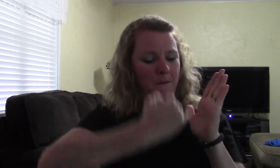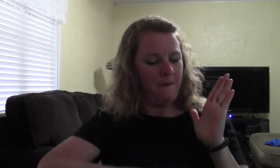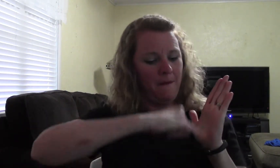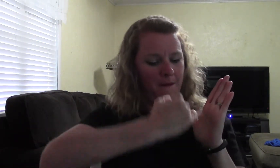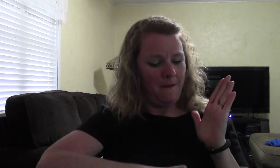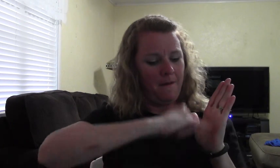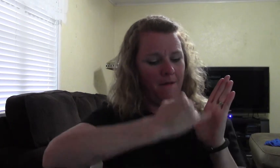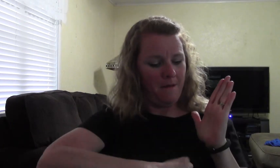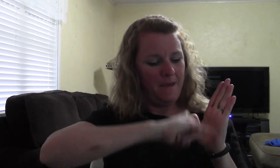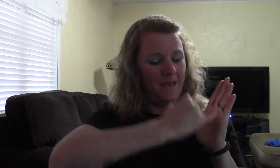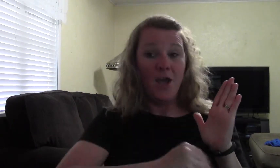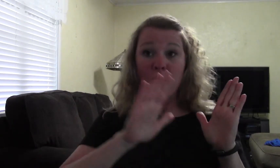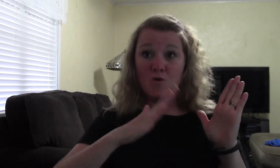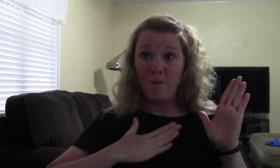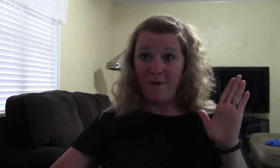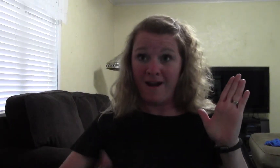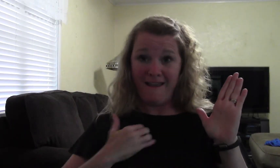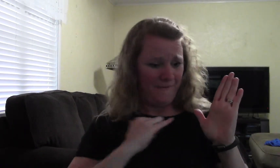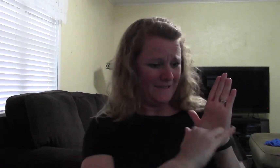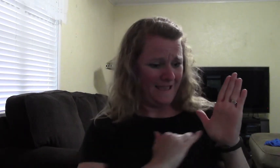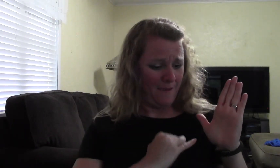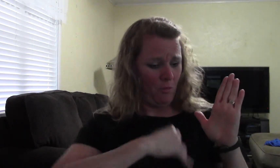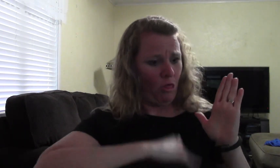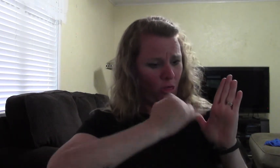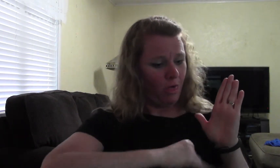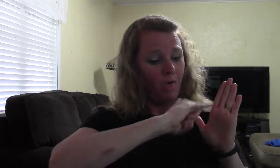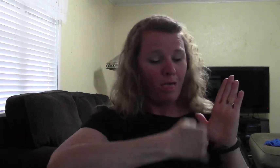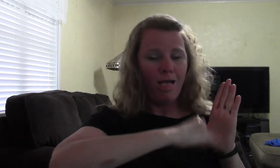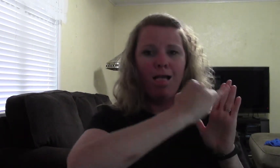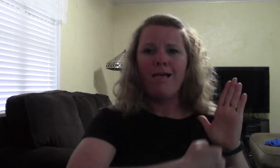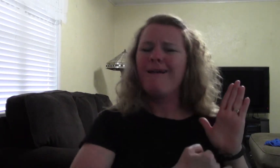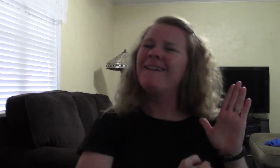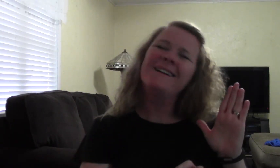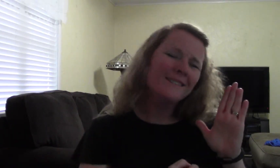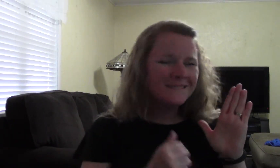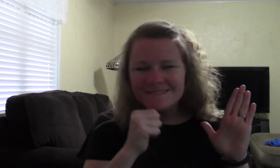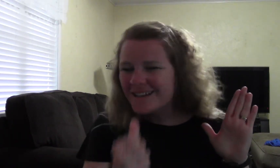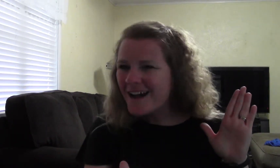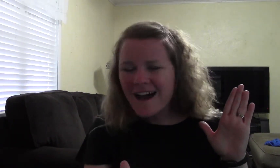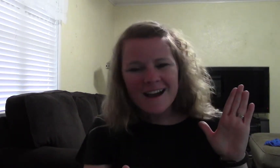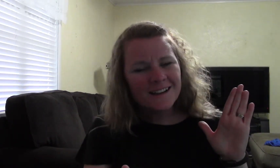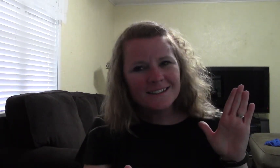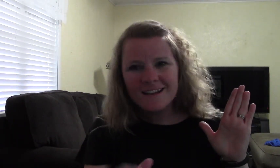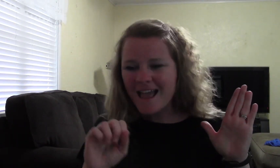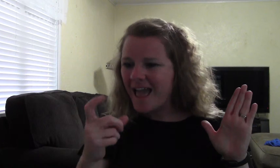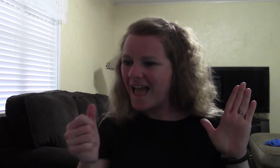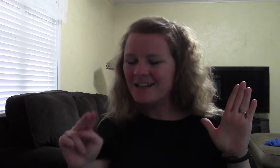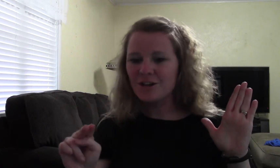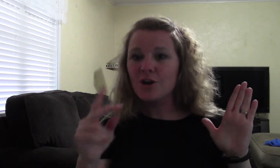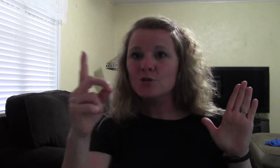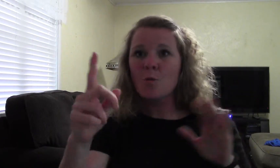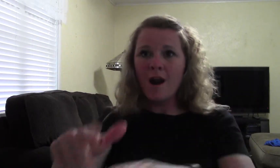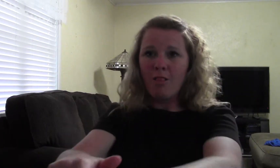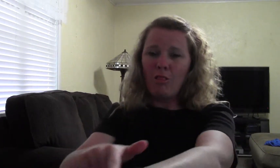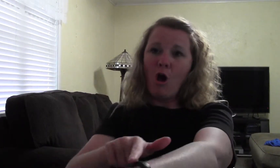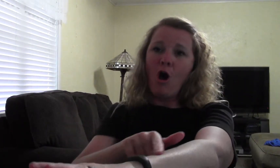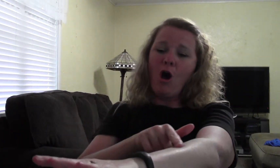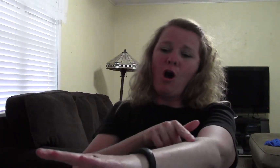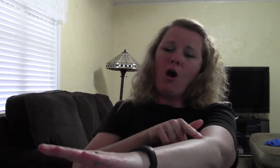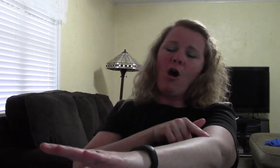like this in the body? Of course not. It's one long, extended band of cytoplasm coming